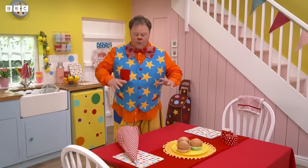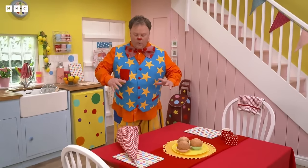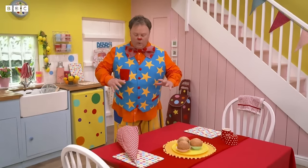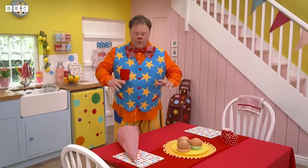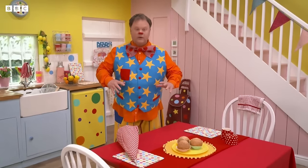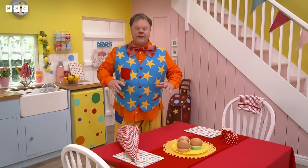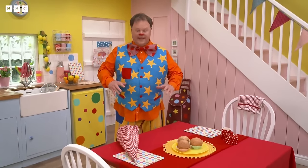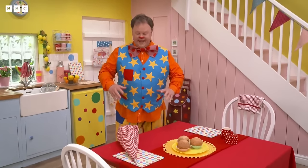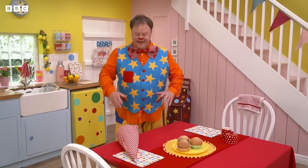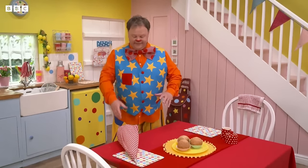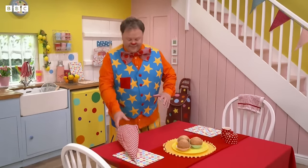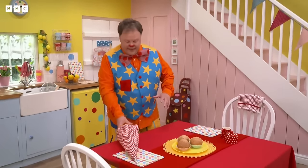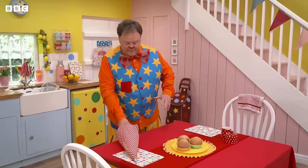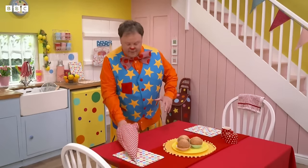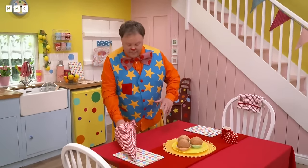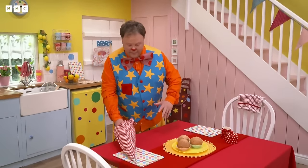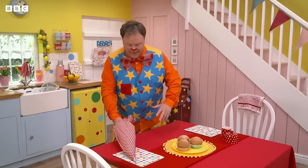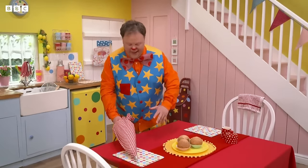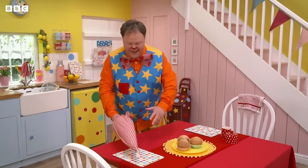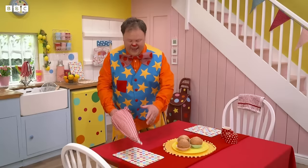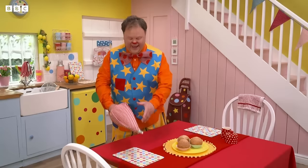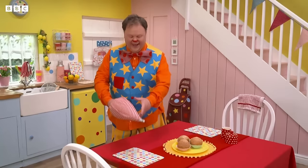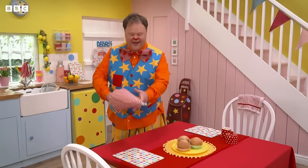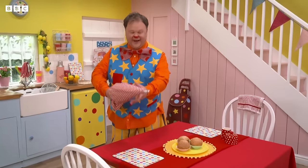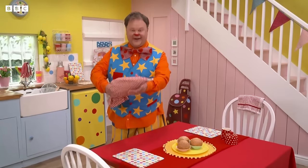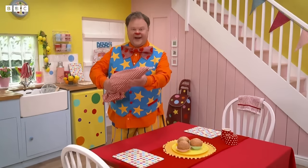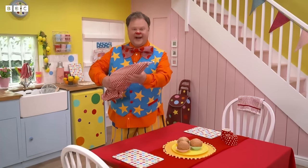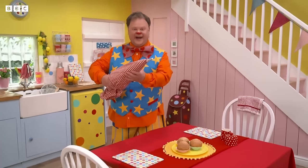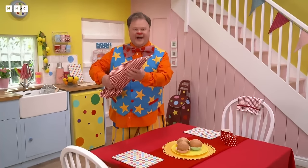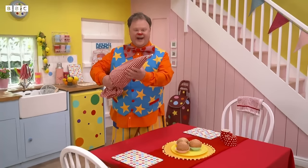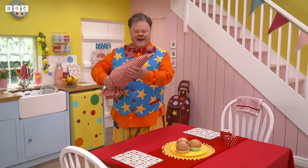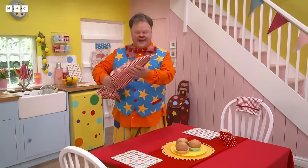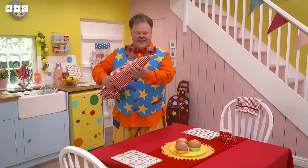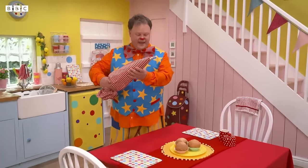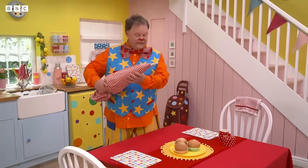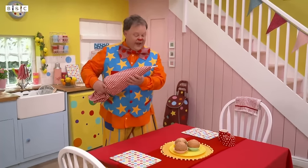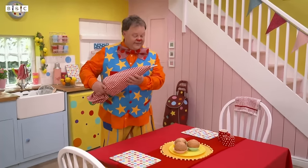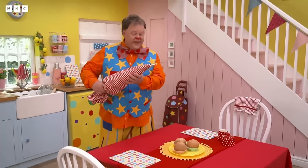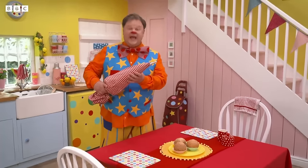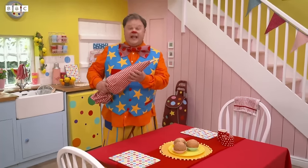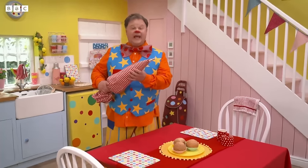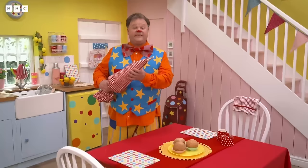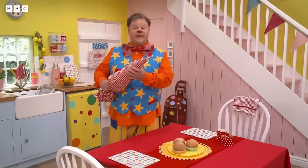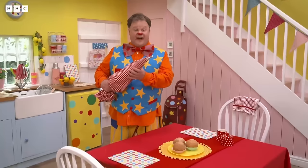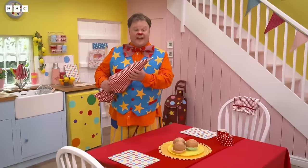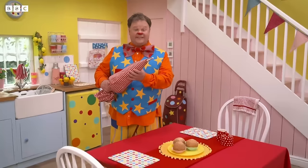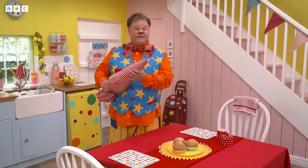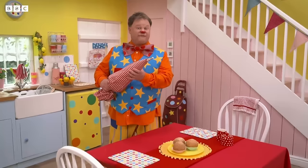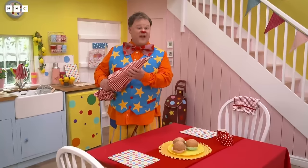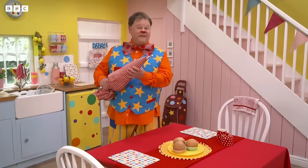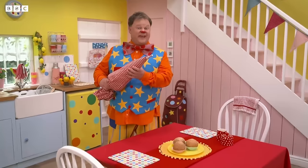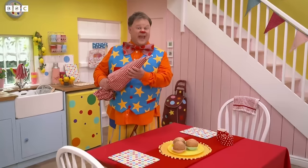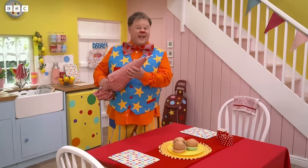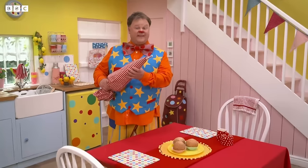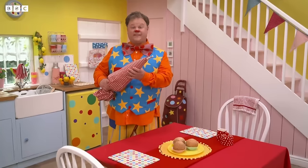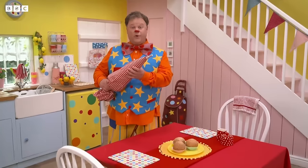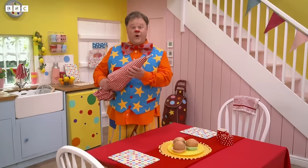Oh, here's some. Wow. Right, let's ice the fairy cakes.